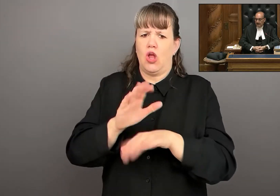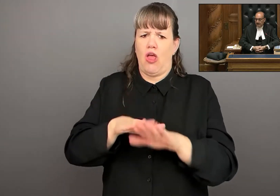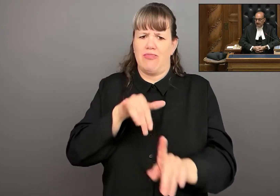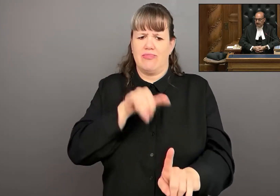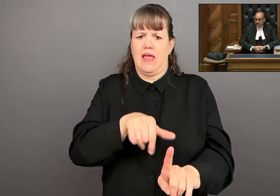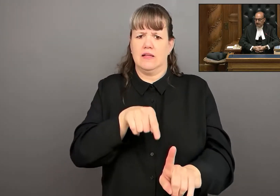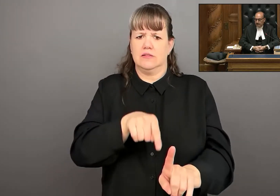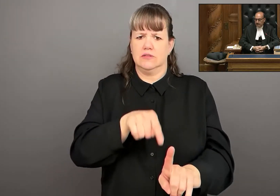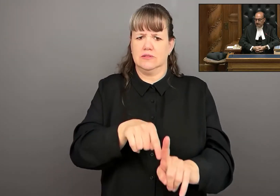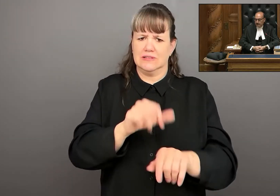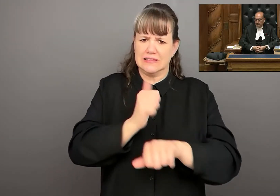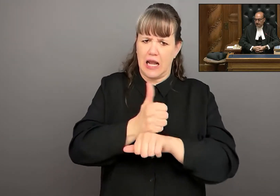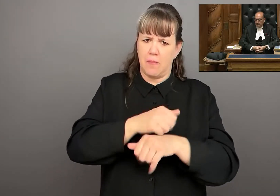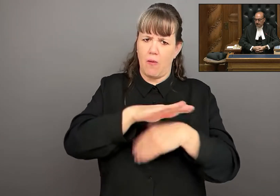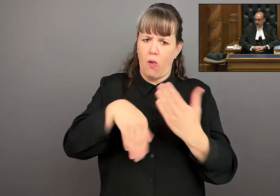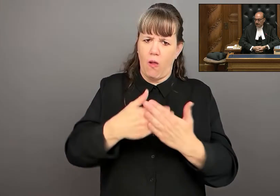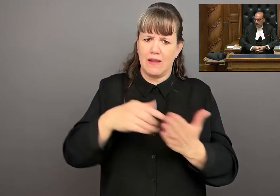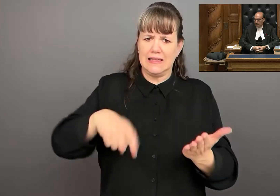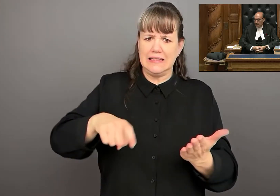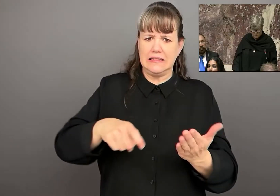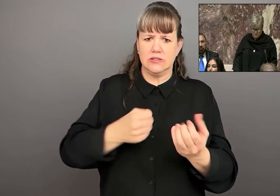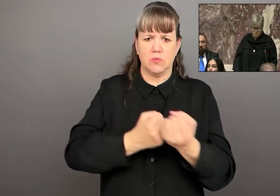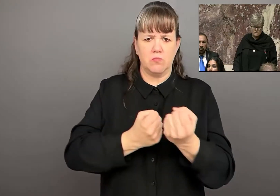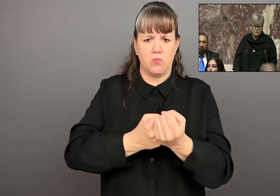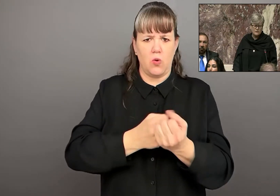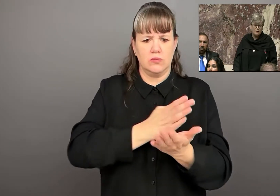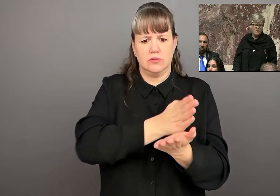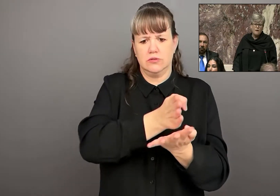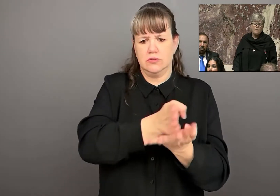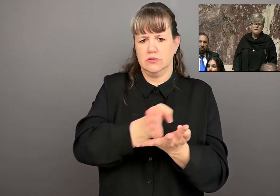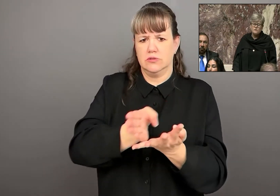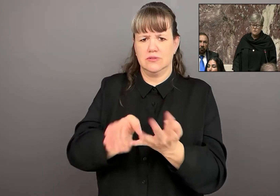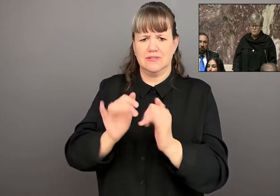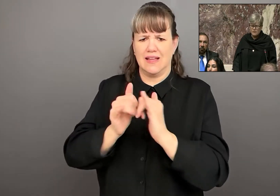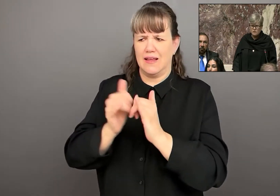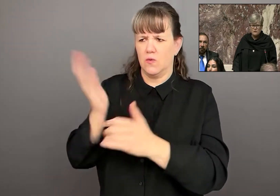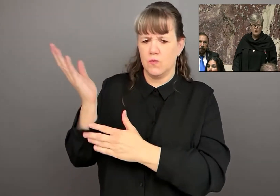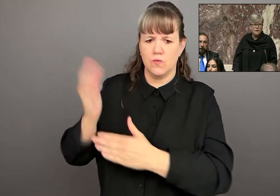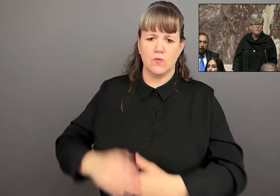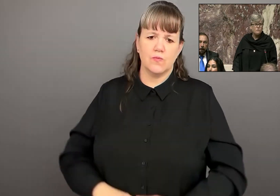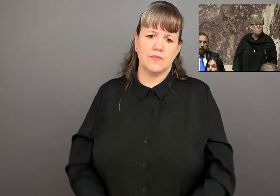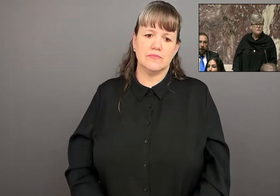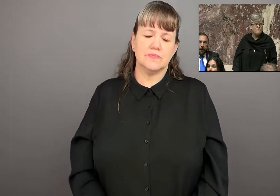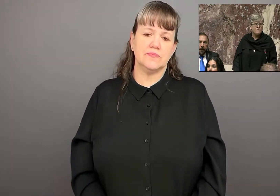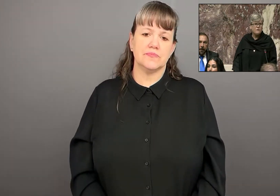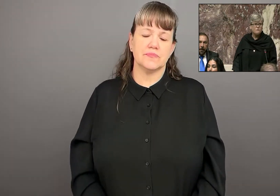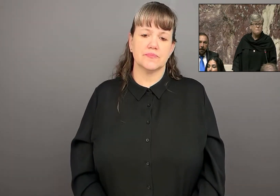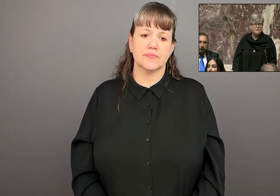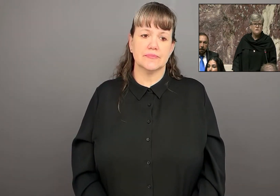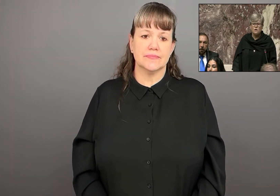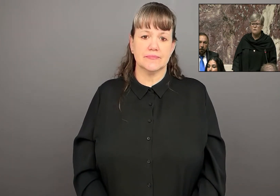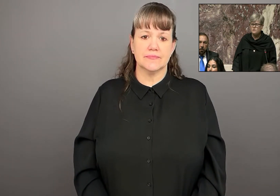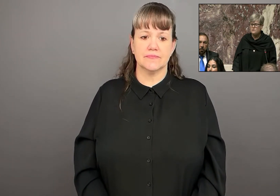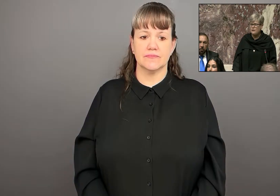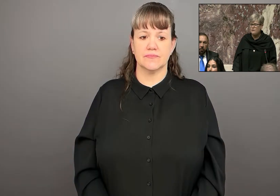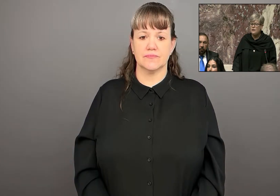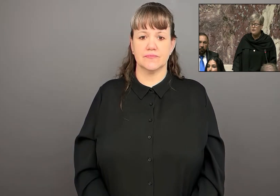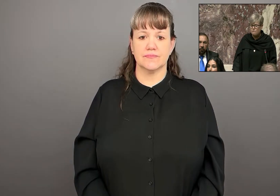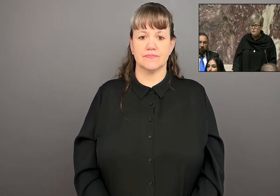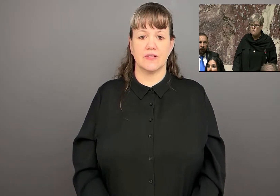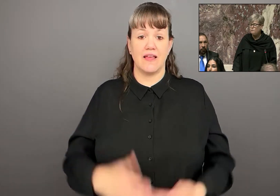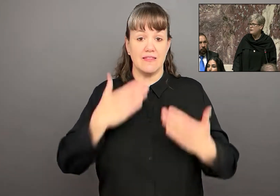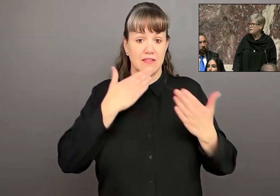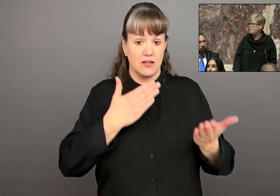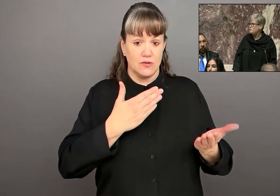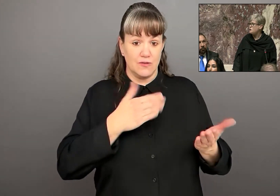Minister. Thank you again, Honourable Speaker, and thank you to the member for the question. This year's budget includes $500 million